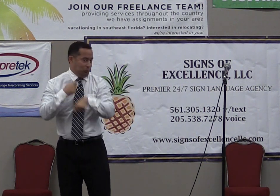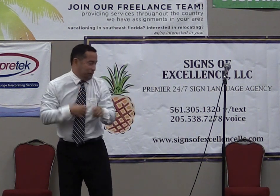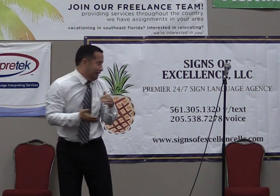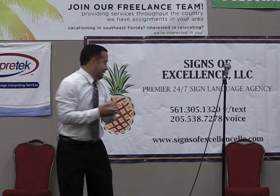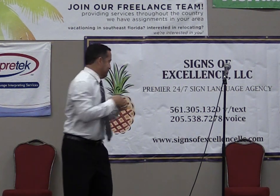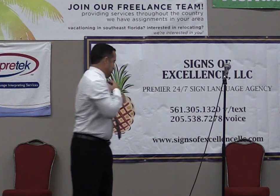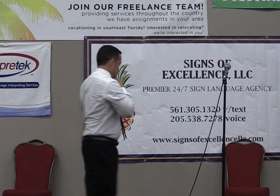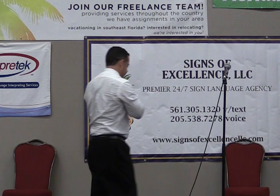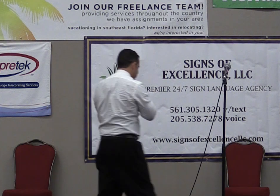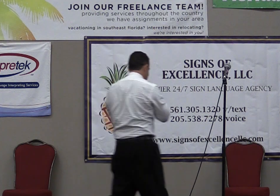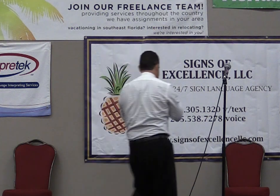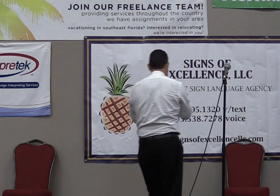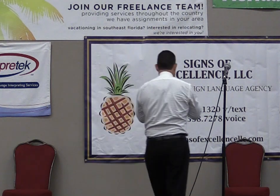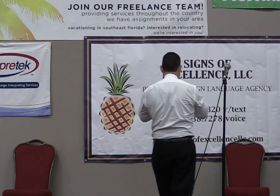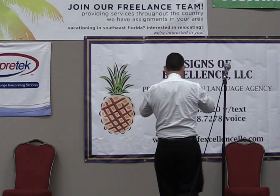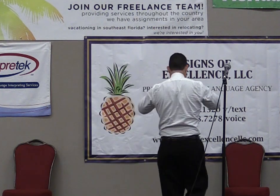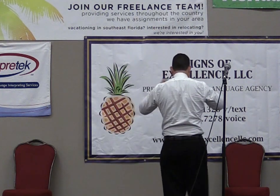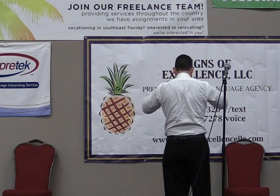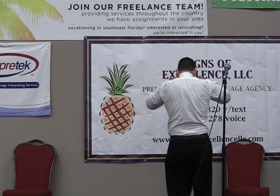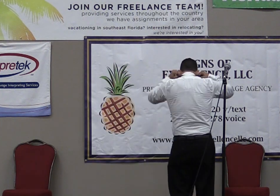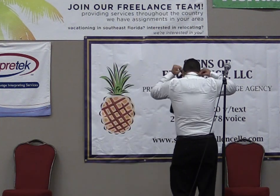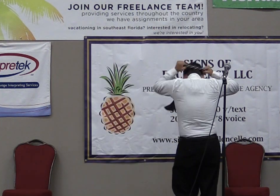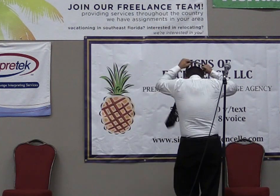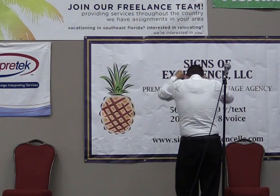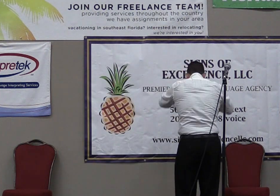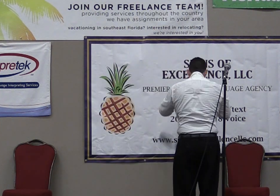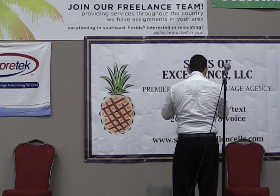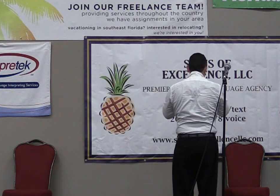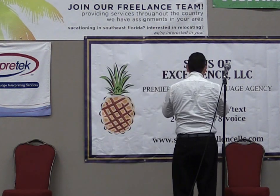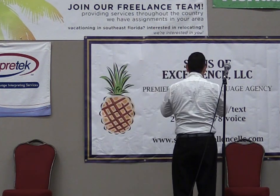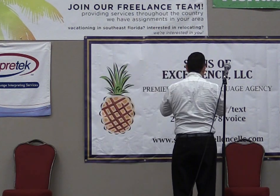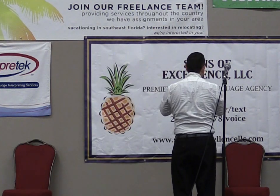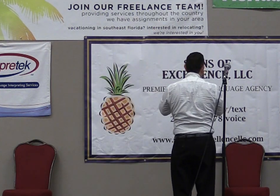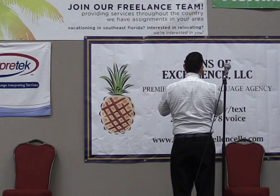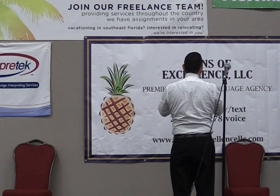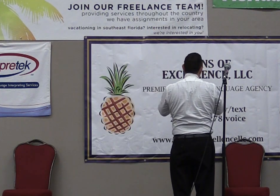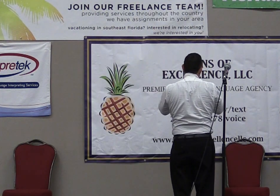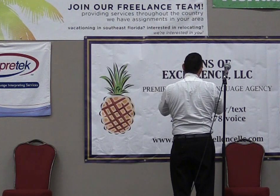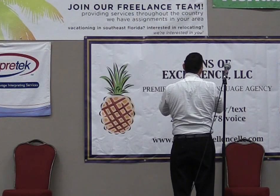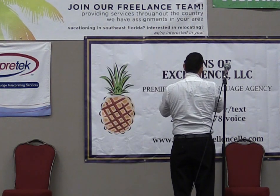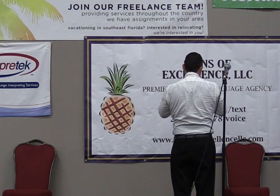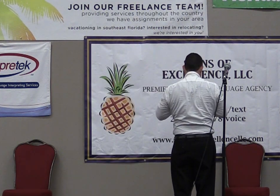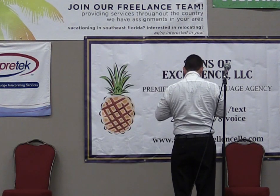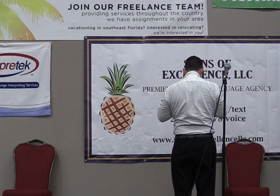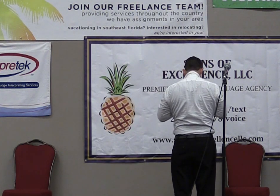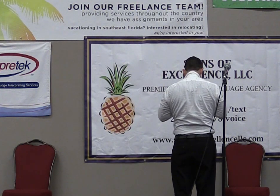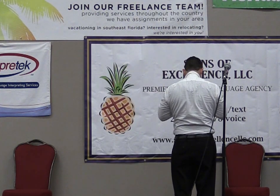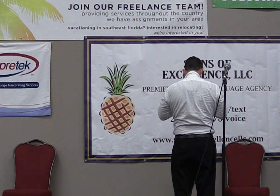room. Oh, hold on. I need to switch out my costume again.